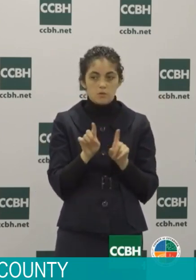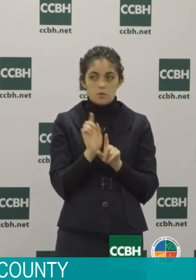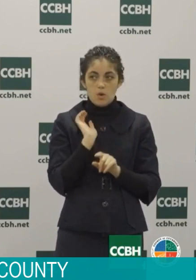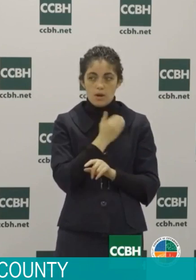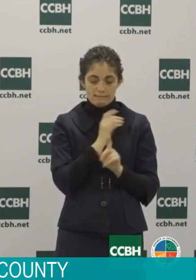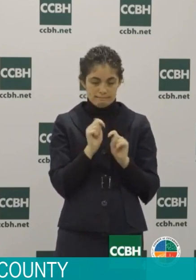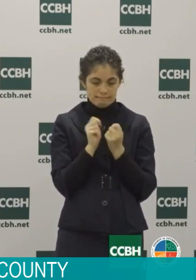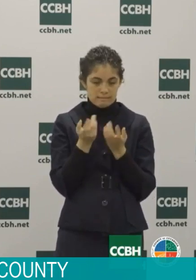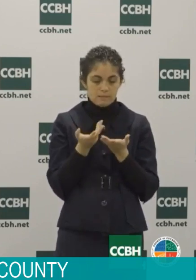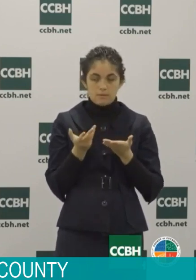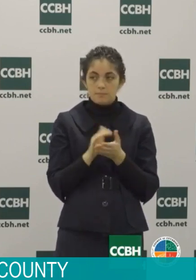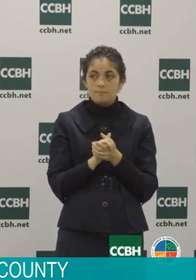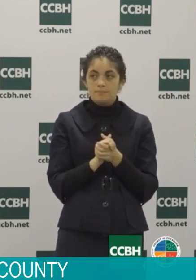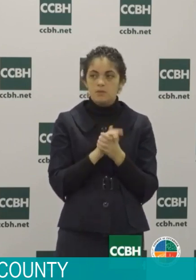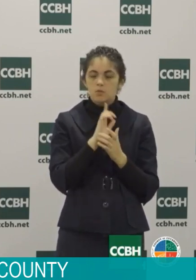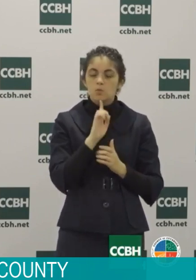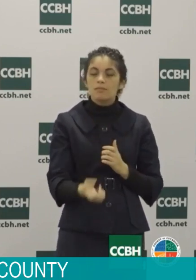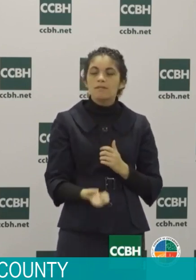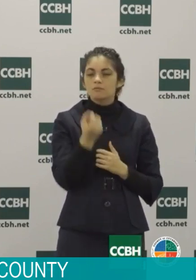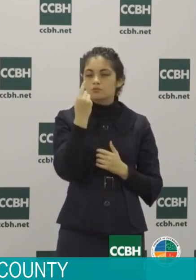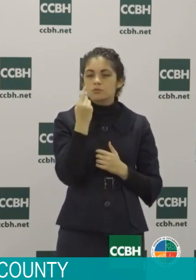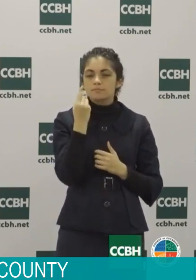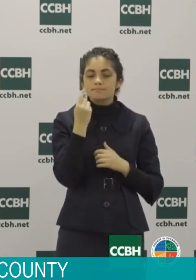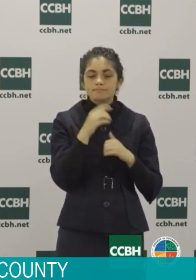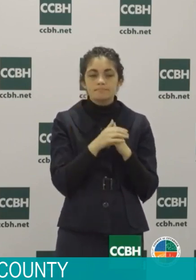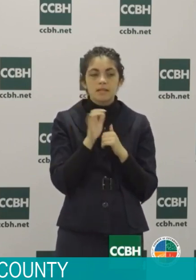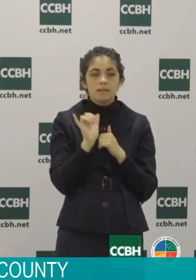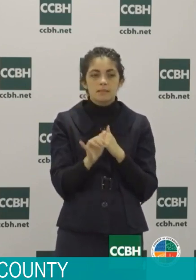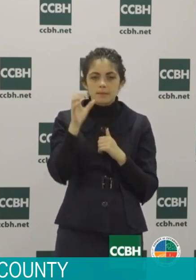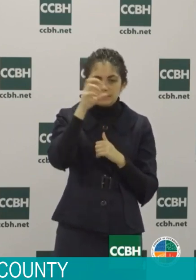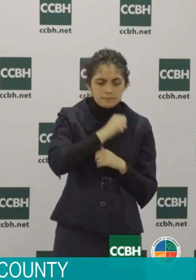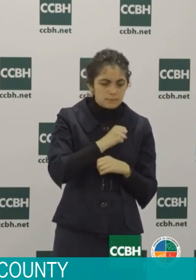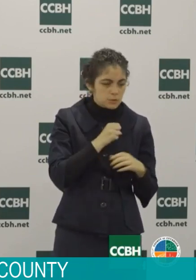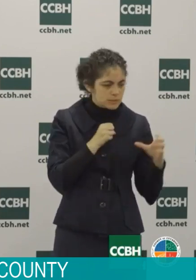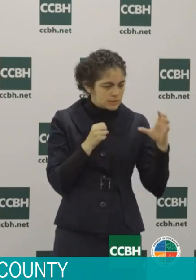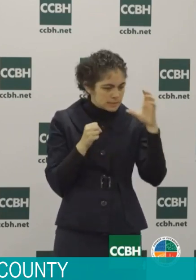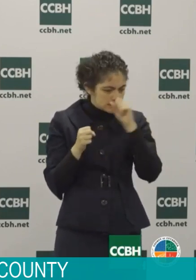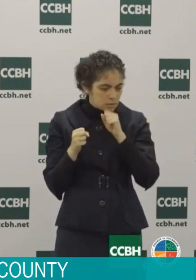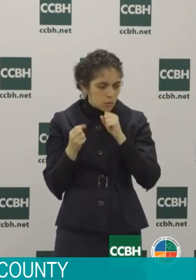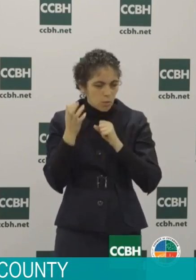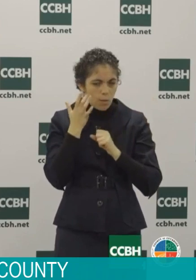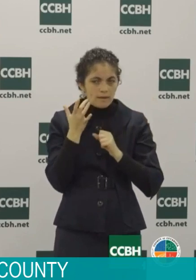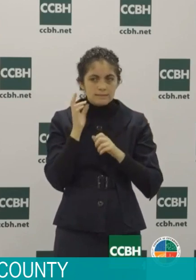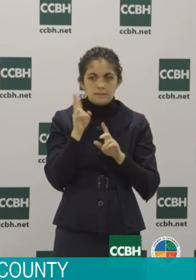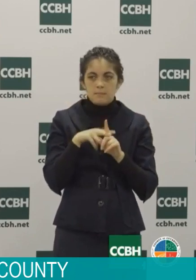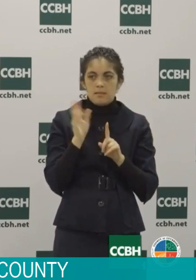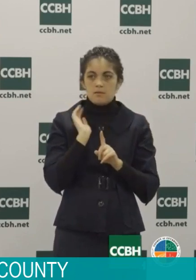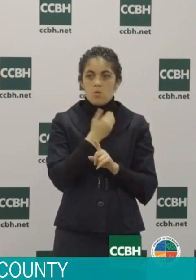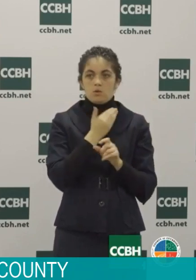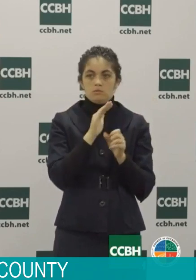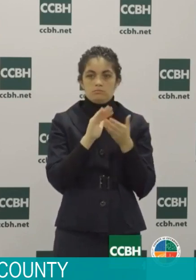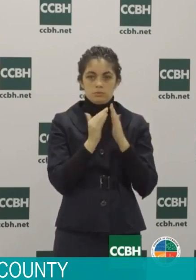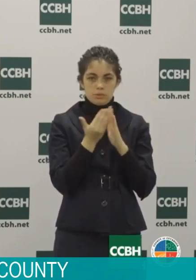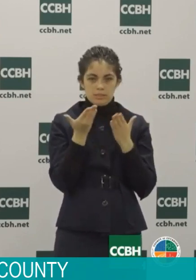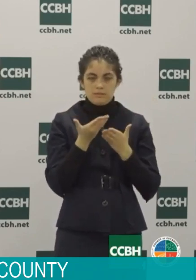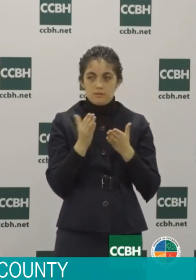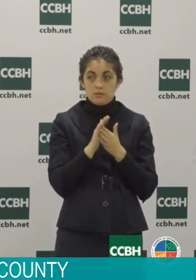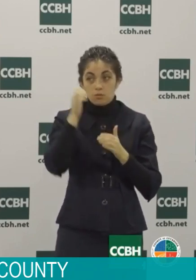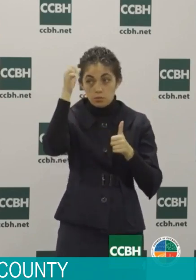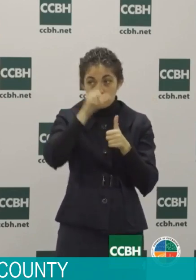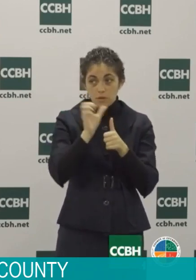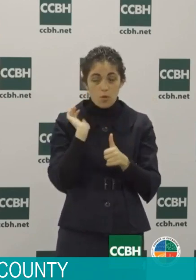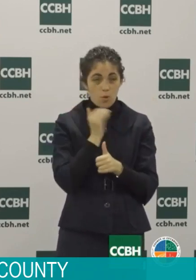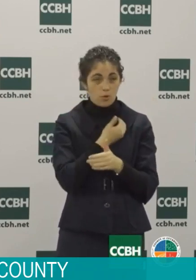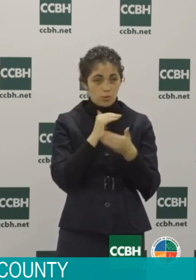team here, to understand what those assumptions are and how they apply to our local community. Again, remember,